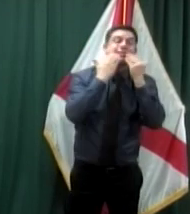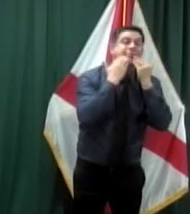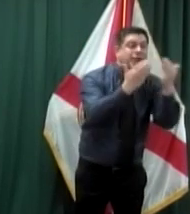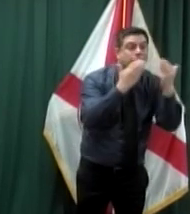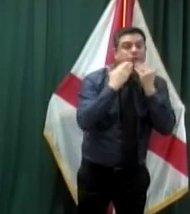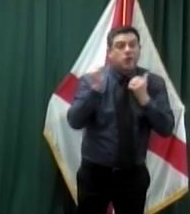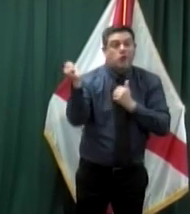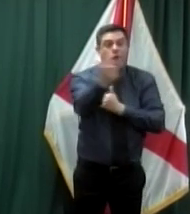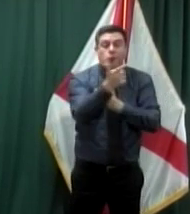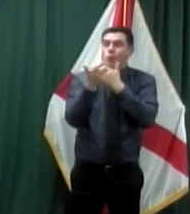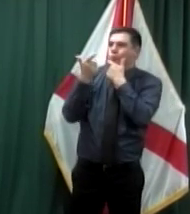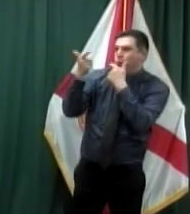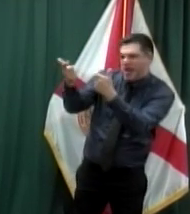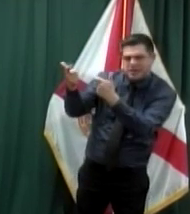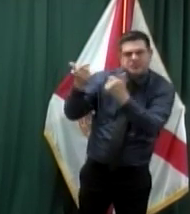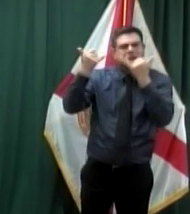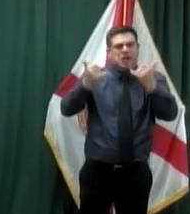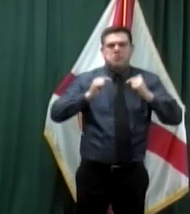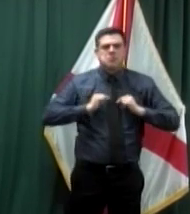I have a question for Donna.